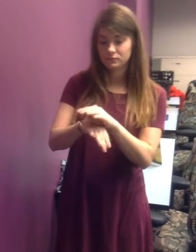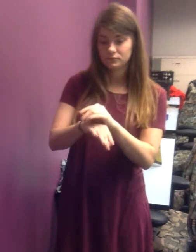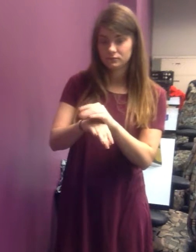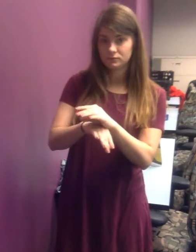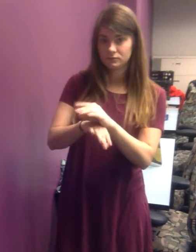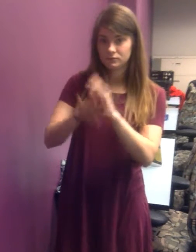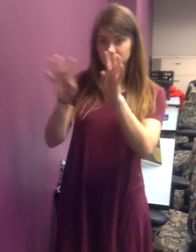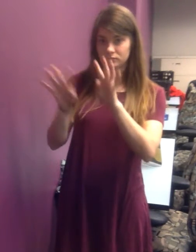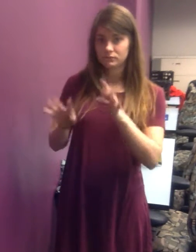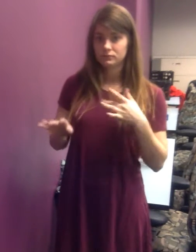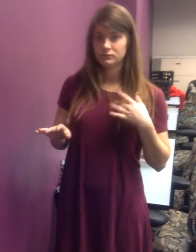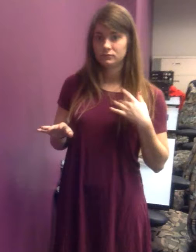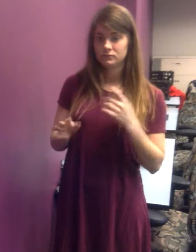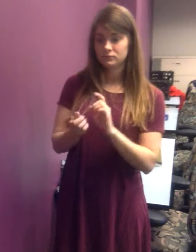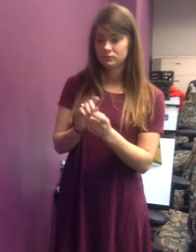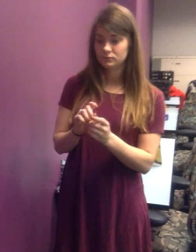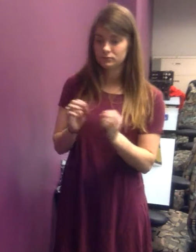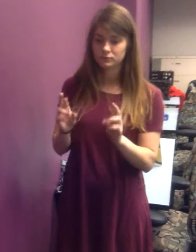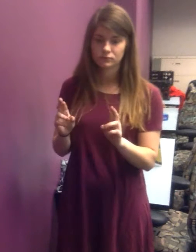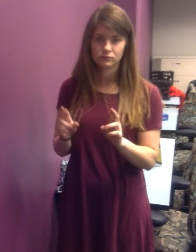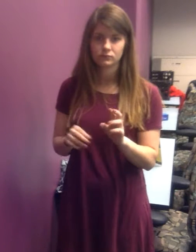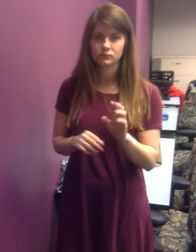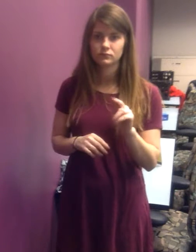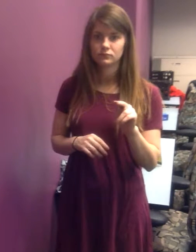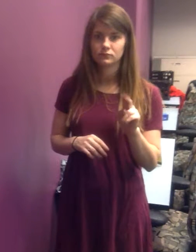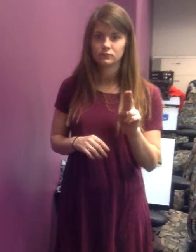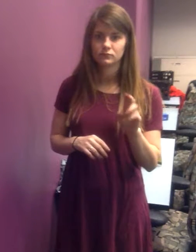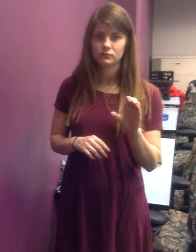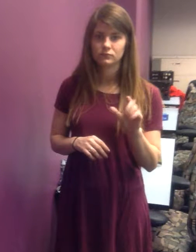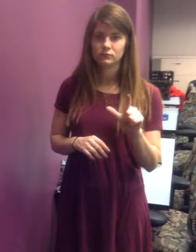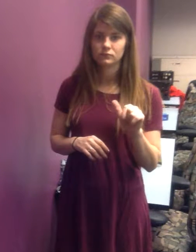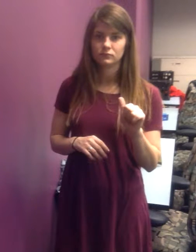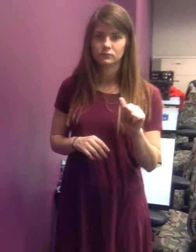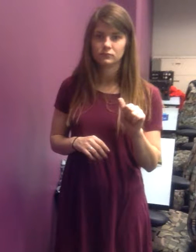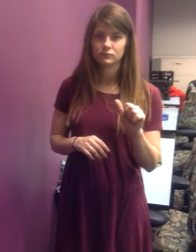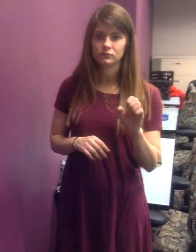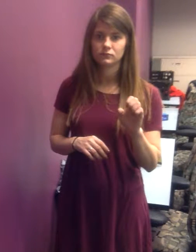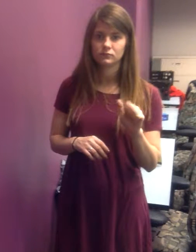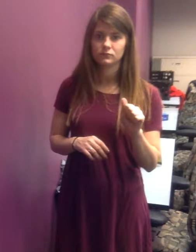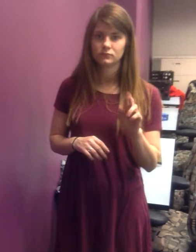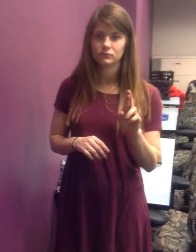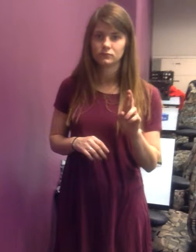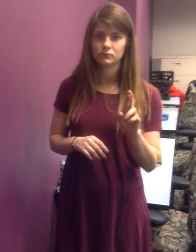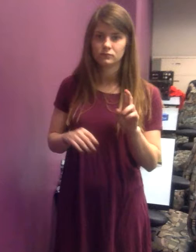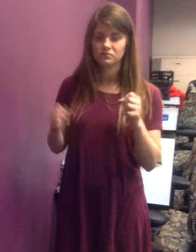winter was sound science, and he really criticized the work that connected secondhand